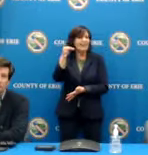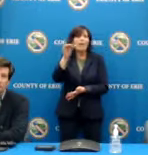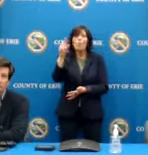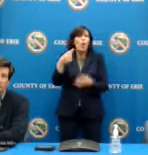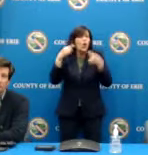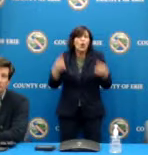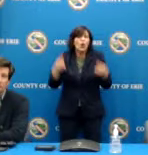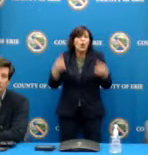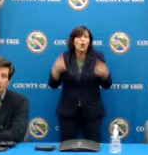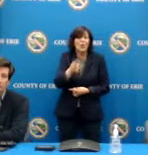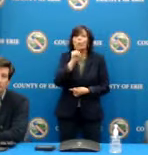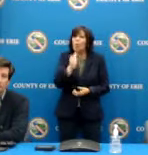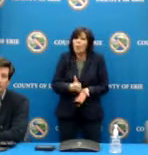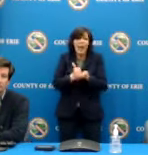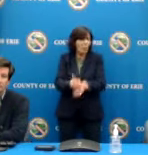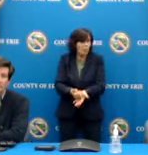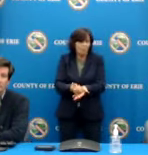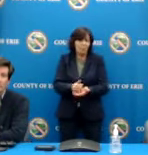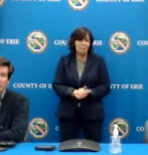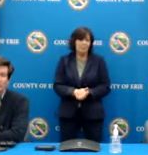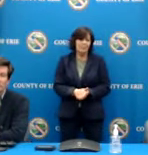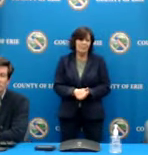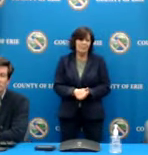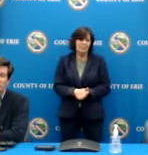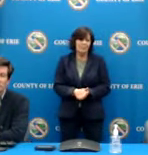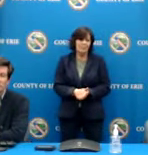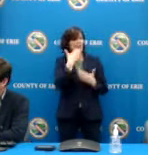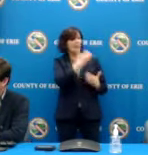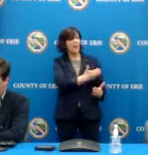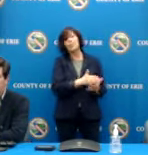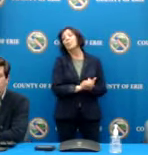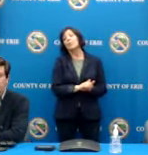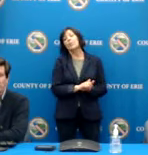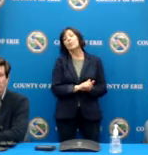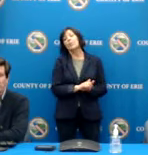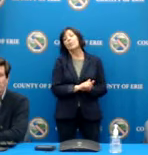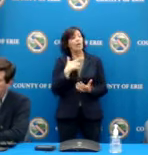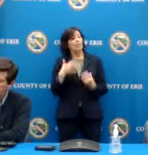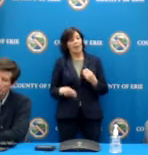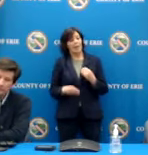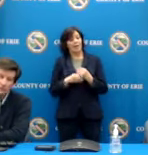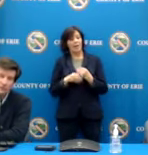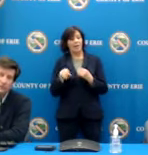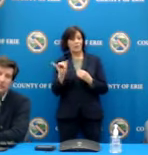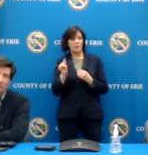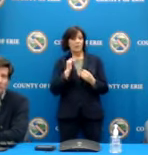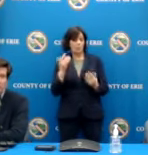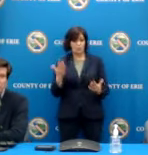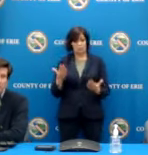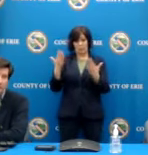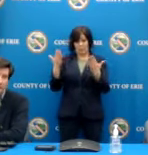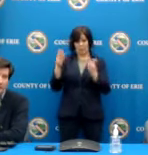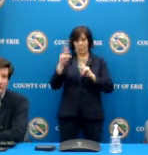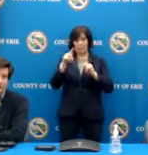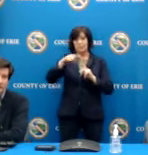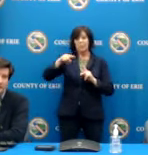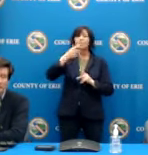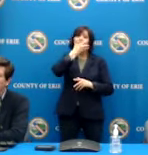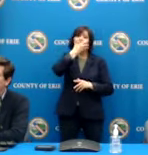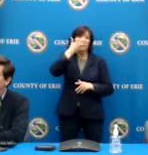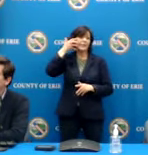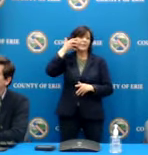We don't know that it will help you. Thank you, Doctor. I just want to note that we are recommending, when people are out in public, to wear your